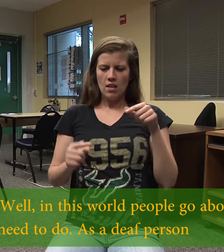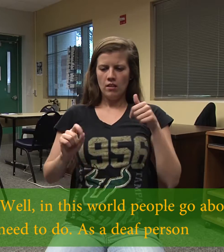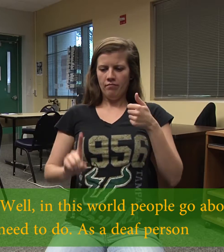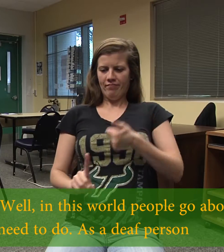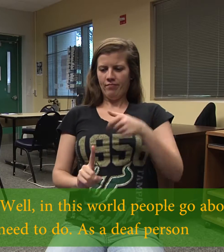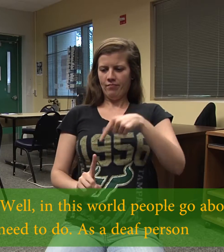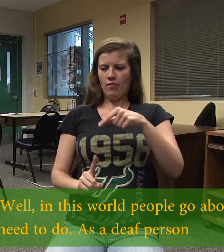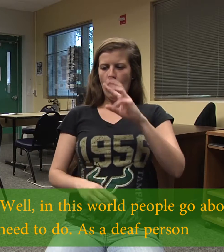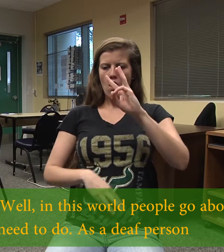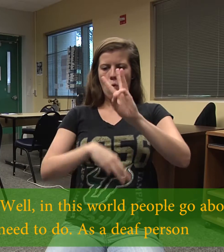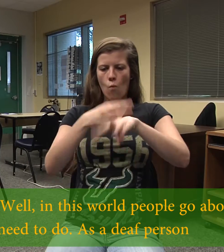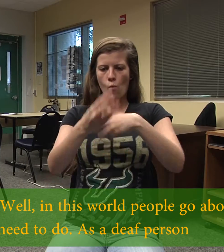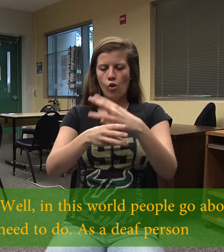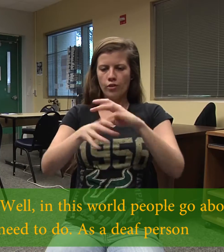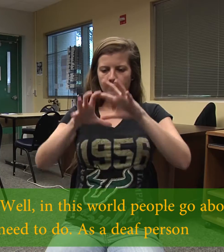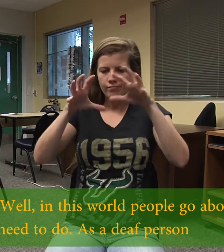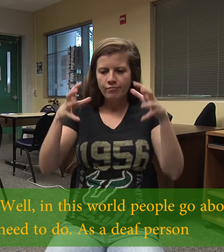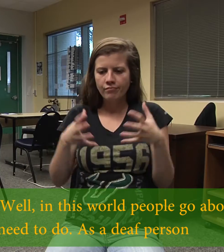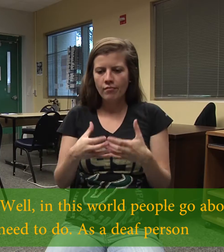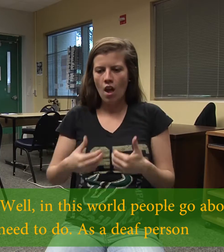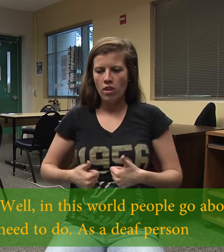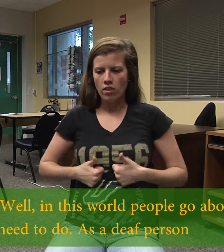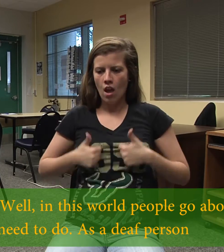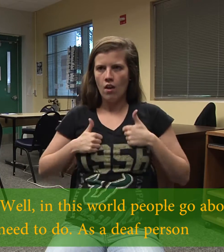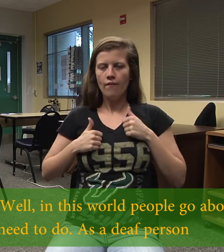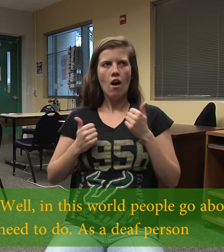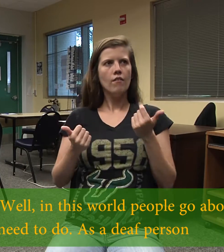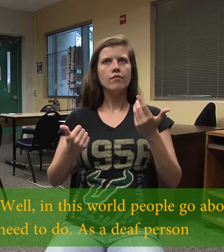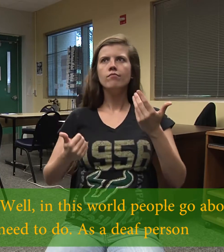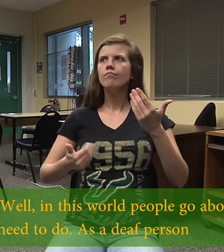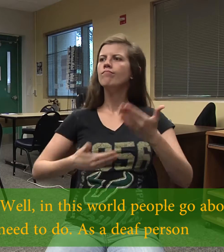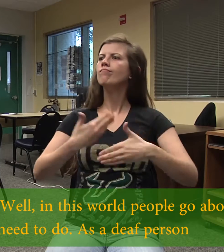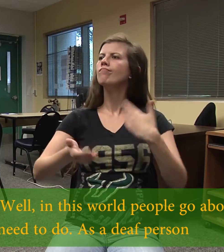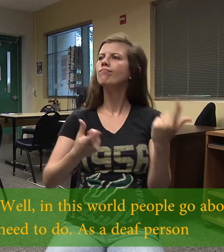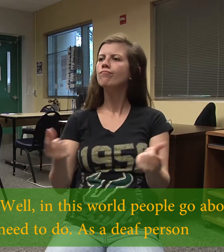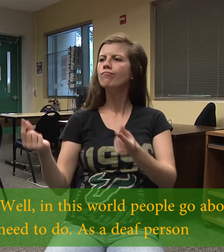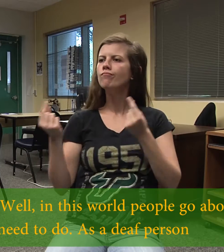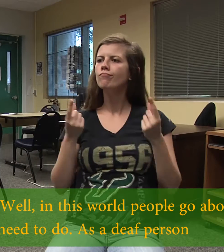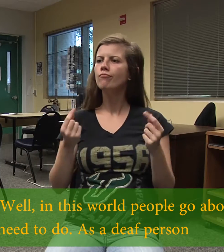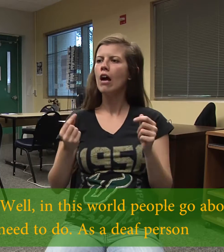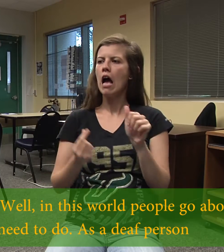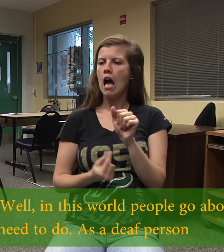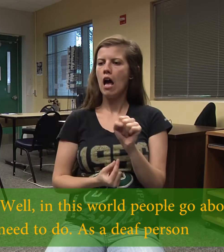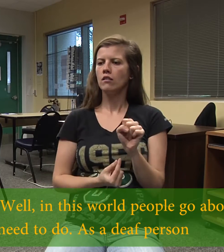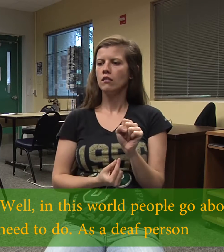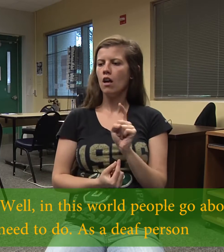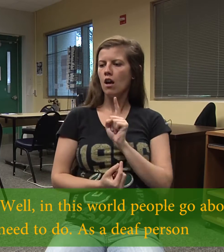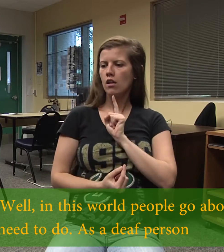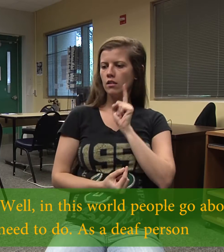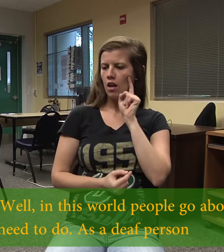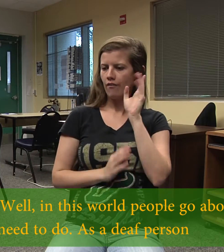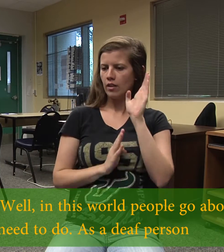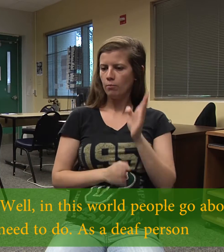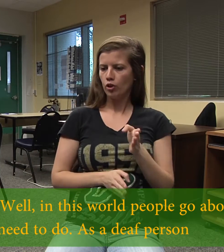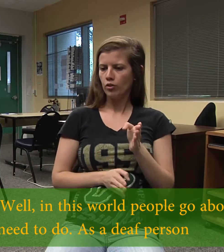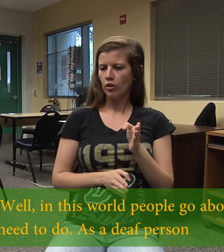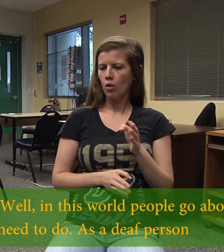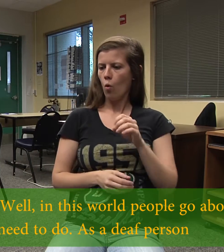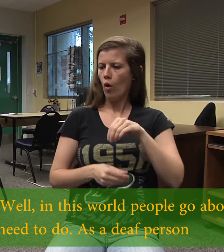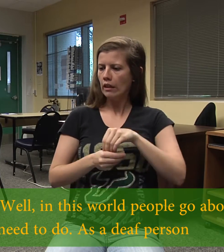Okay, so Deaf culture. Well, in this world, people go about life doing whatever they need to do as